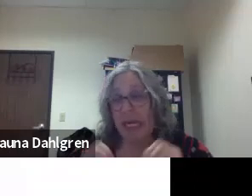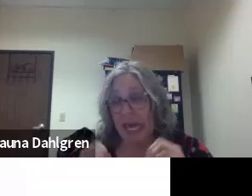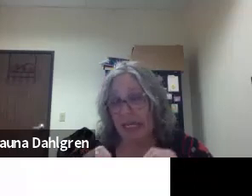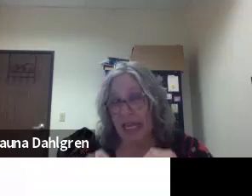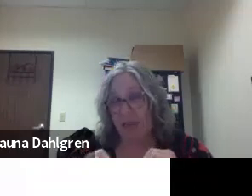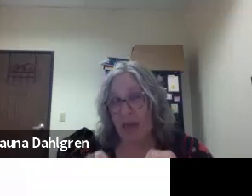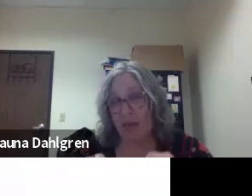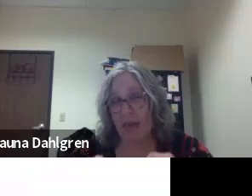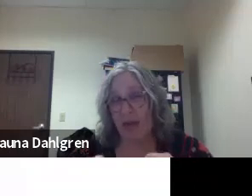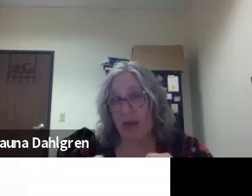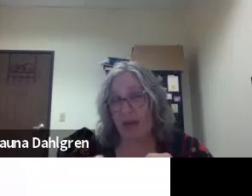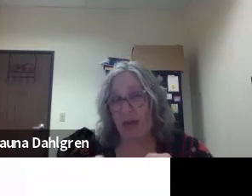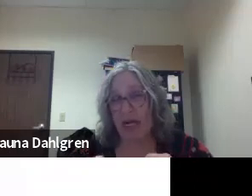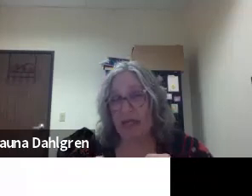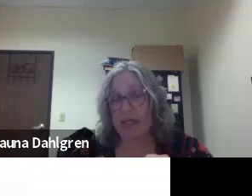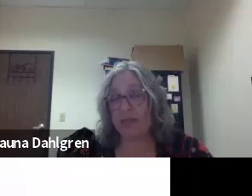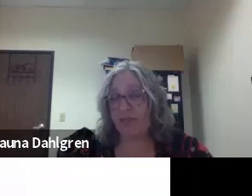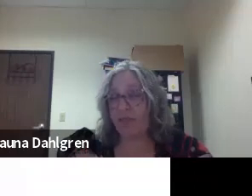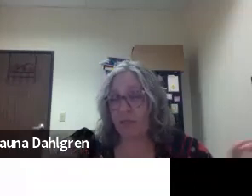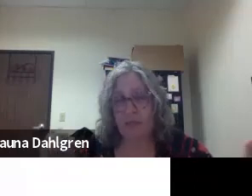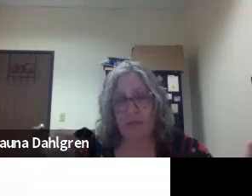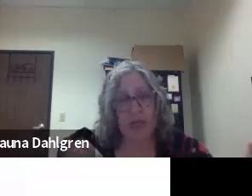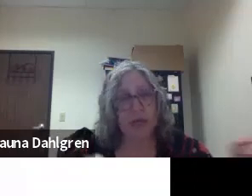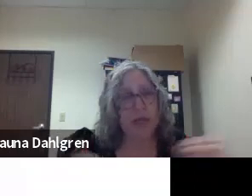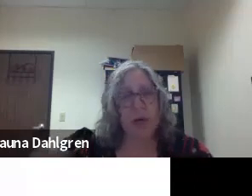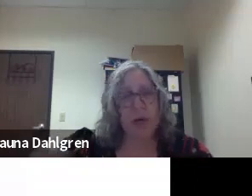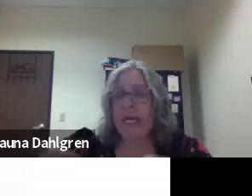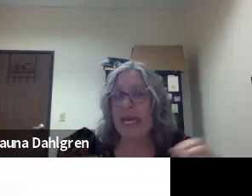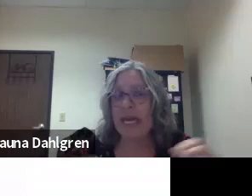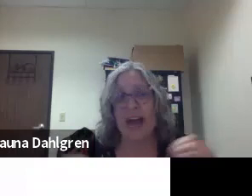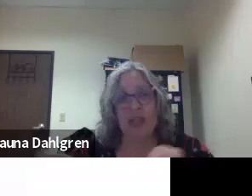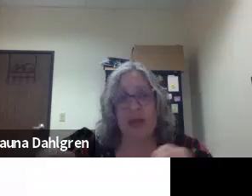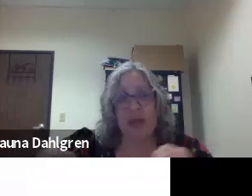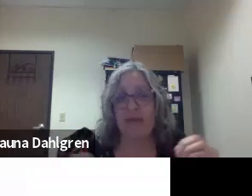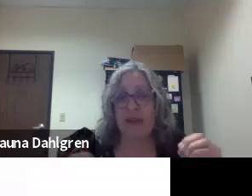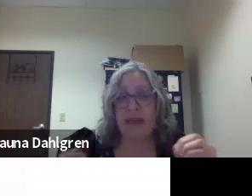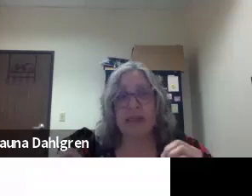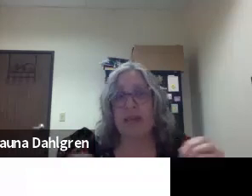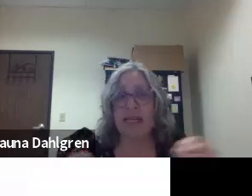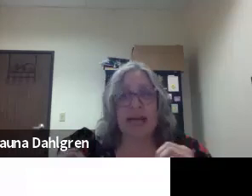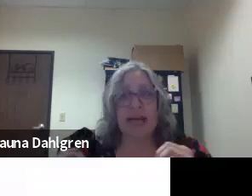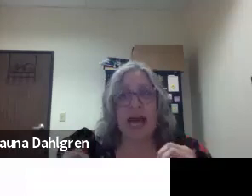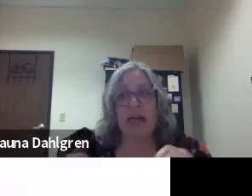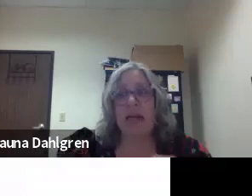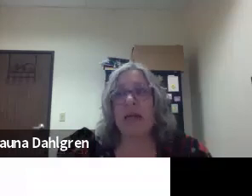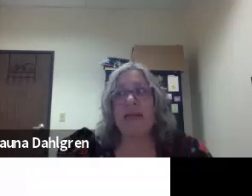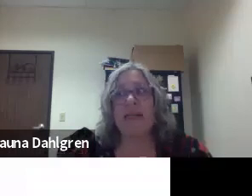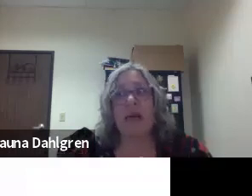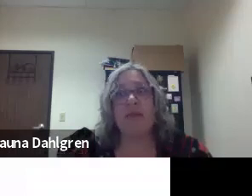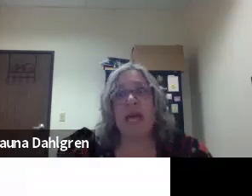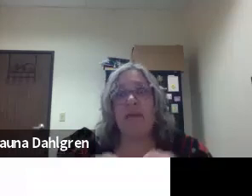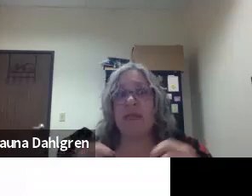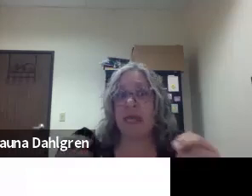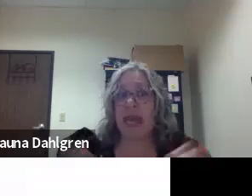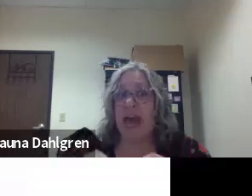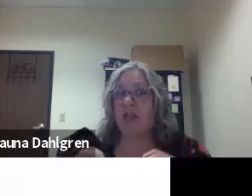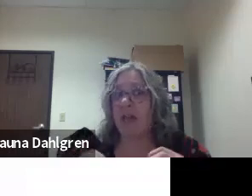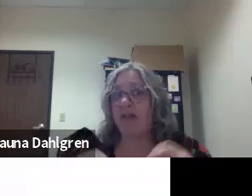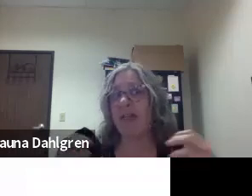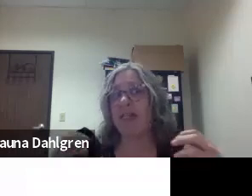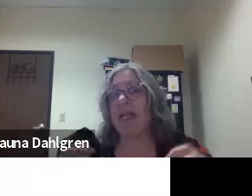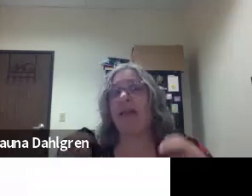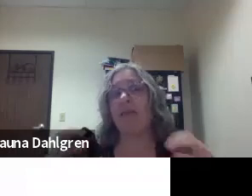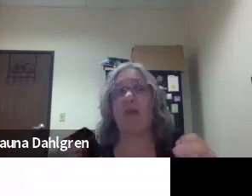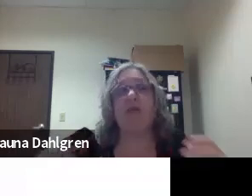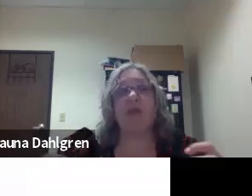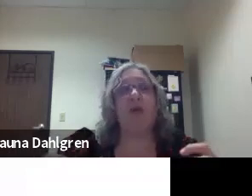substantially and keep that medical insurance. So cash benefits aside, sometimes the cash